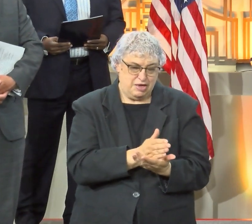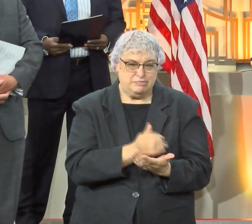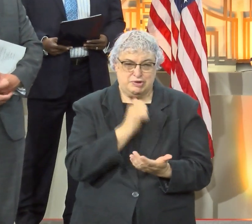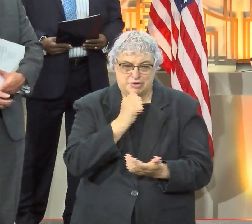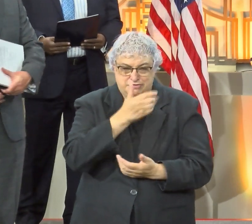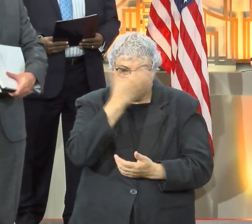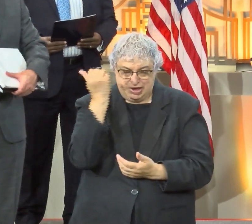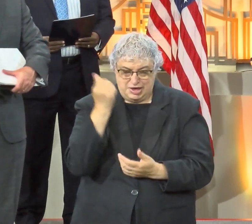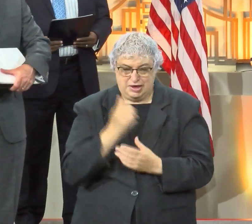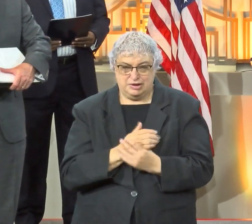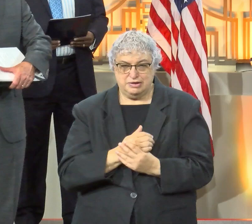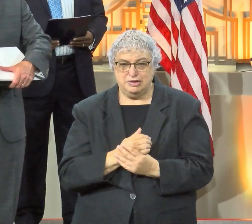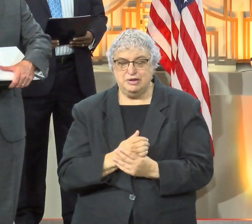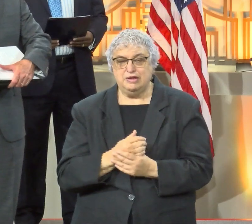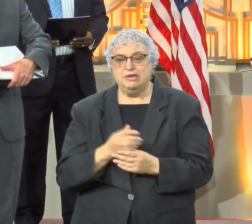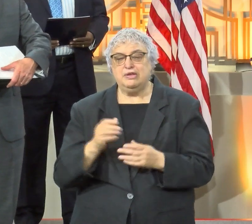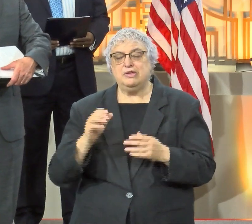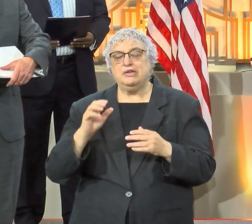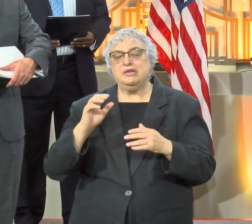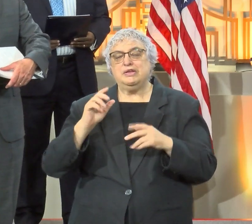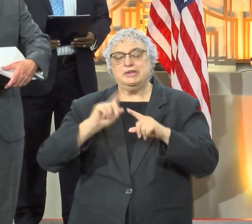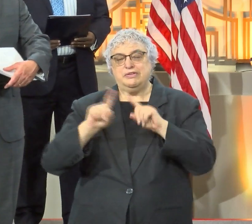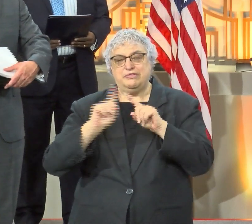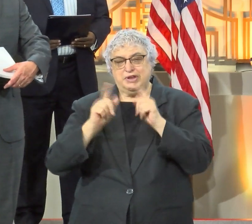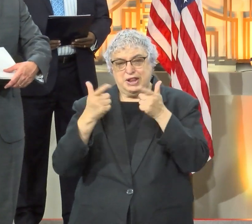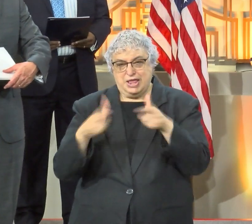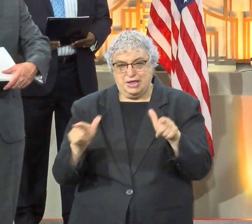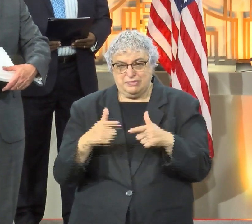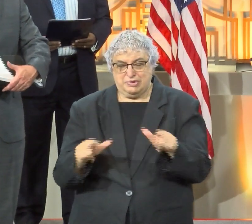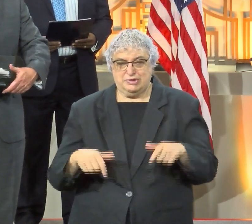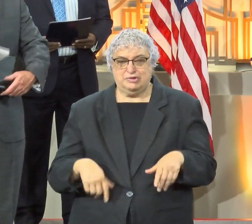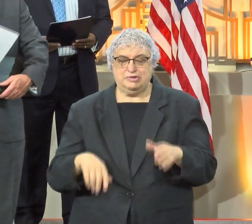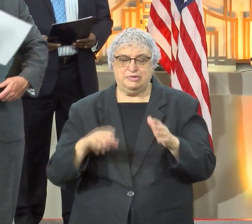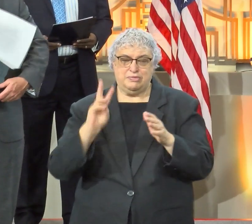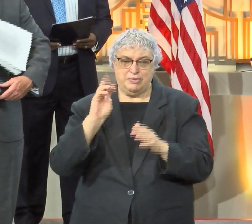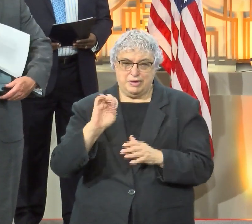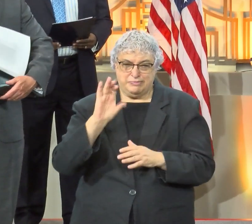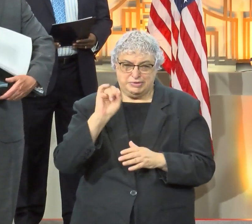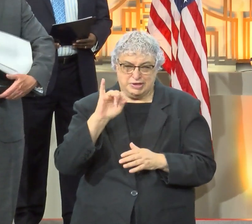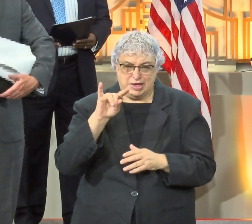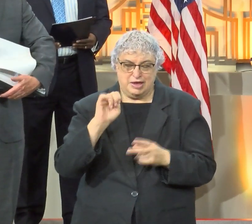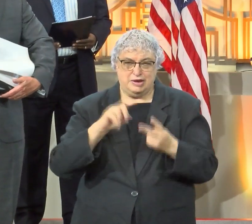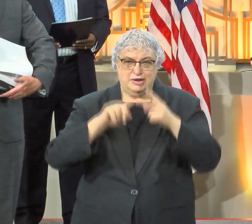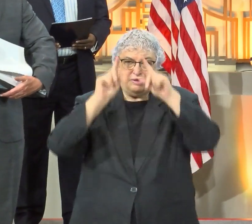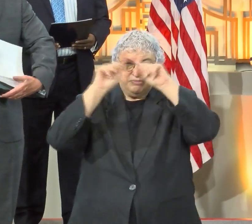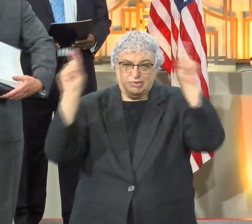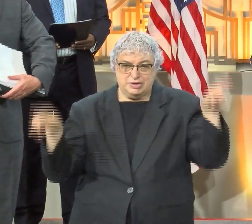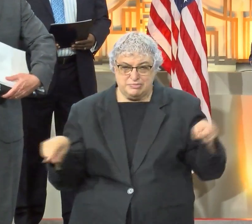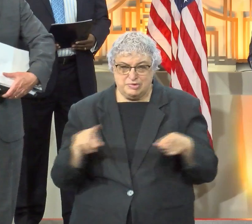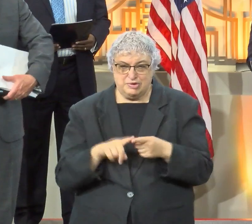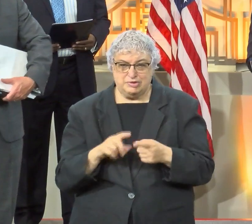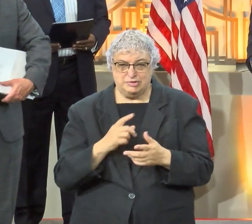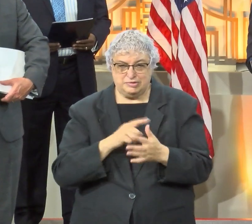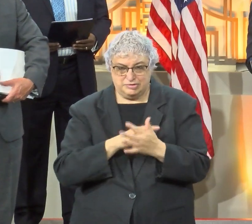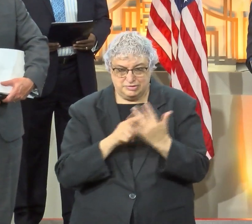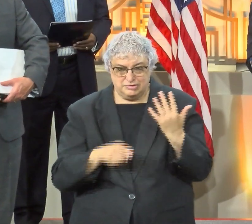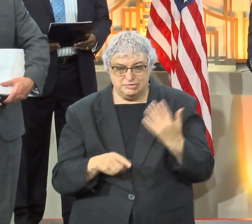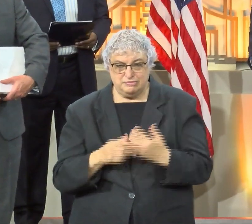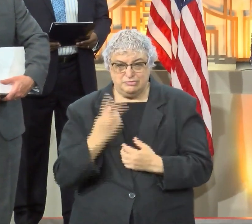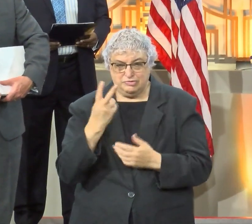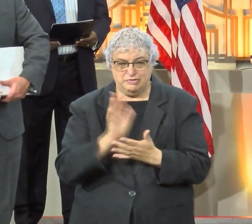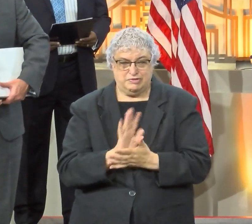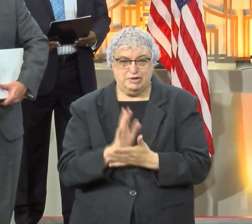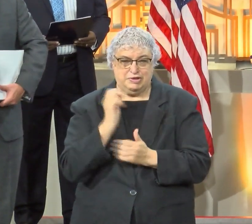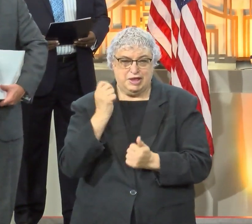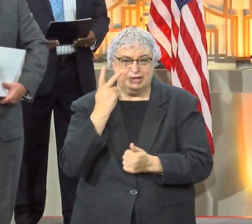advertising across radio, TV, print, social media, website, and billboards. Let me pause for the two